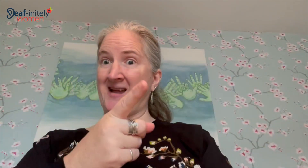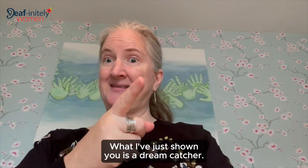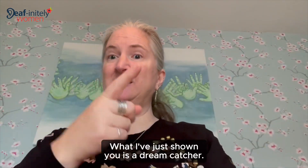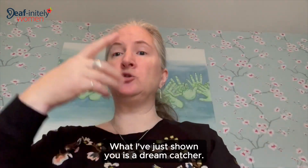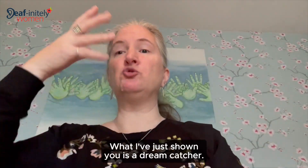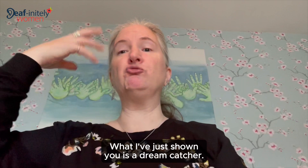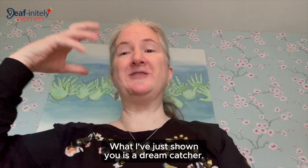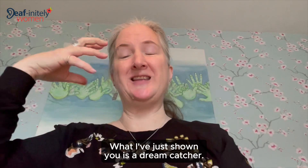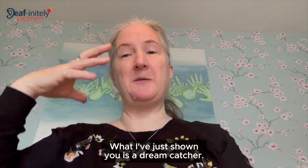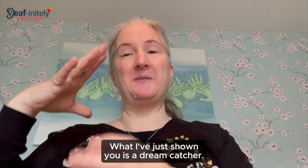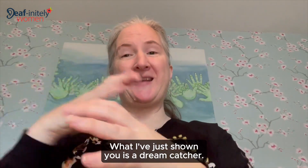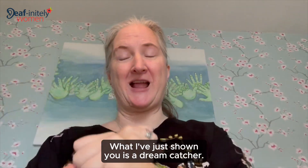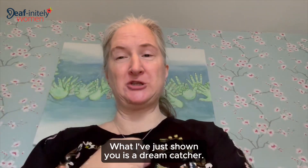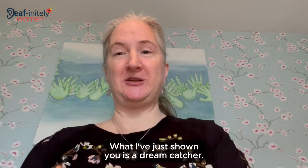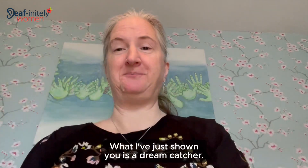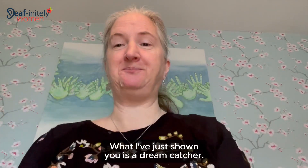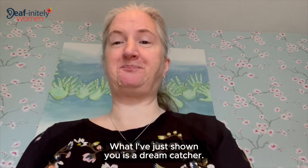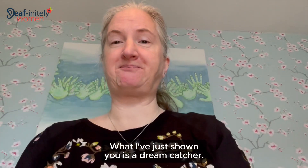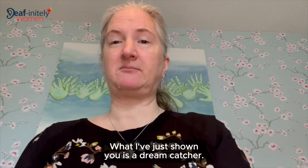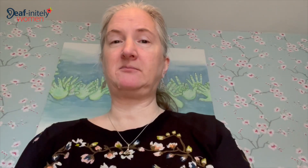What I've just shown you is a dream catcher.